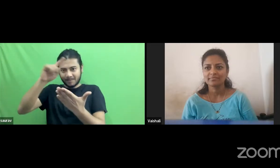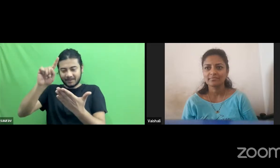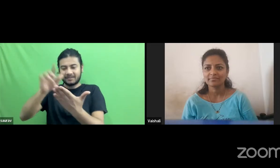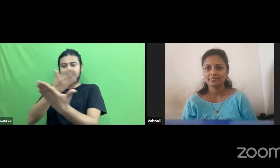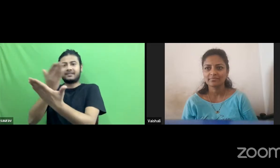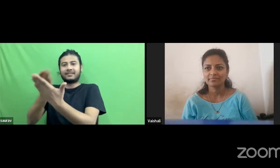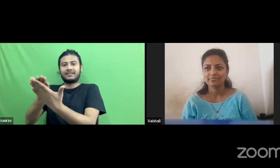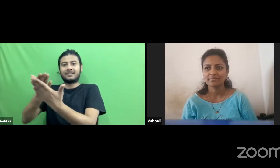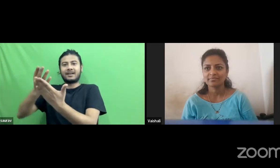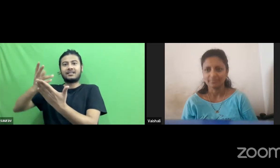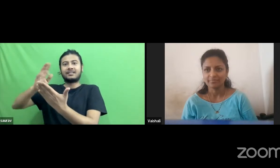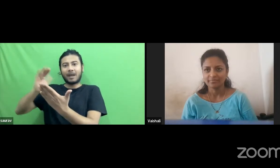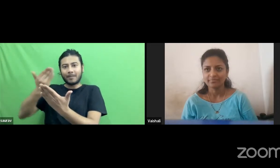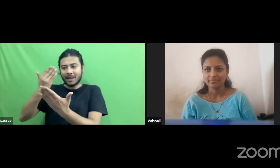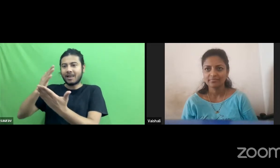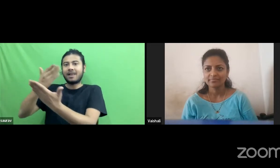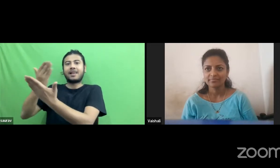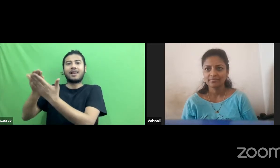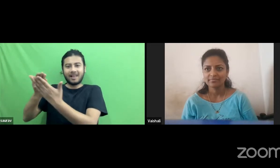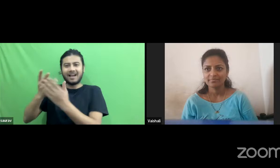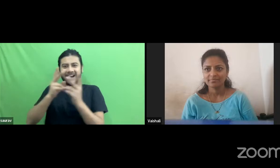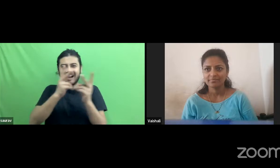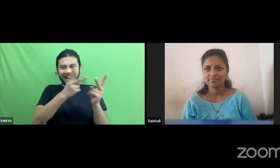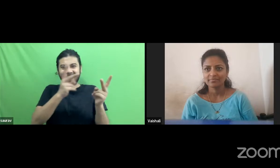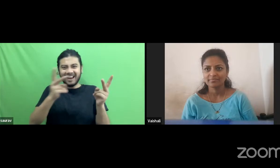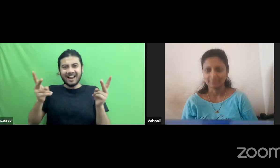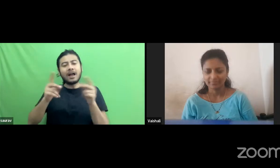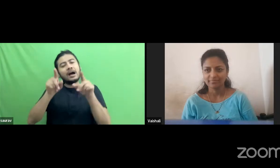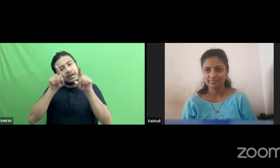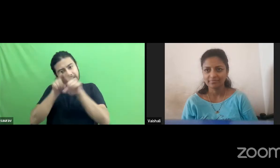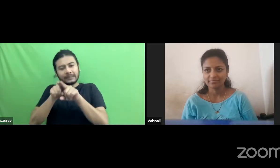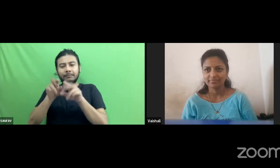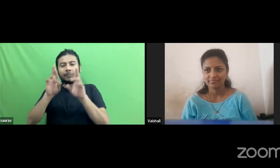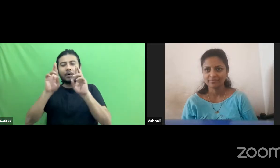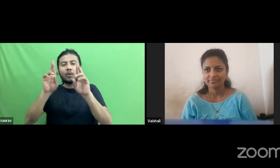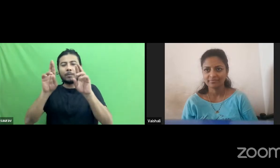try to see if I can get it translated in that language, and I will. It's a very short prayer.